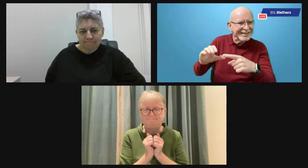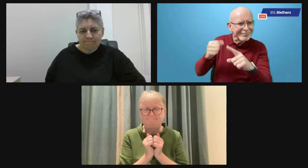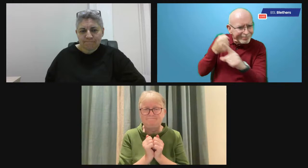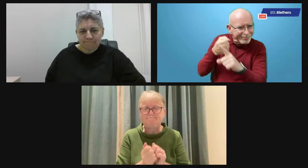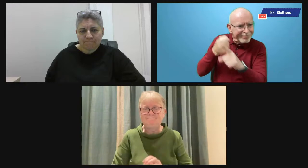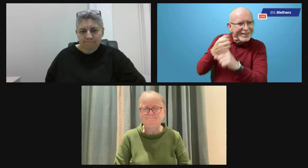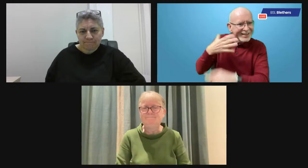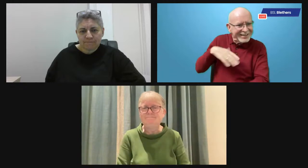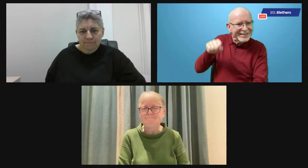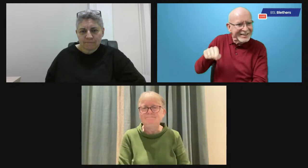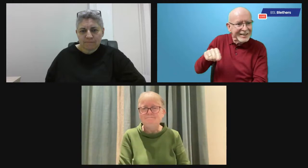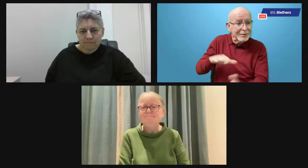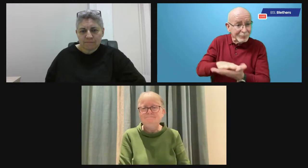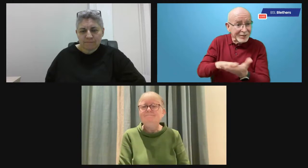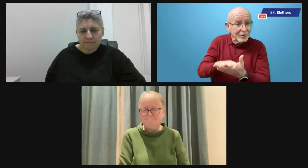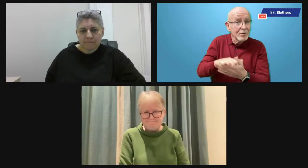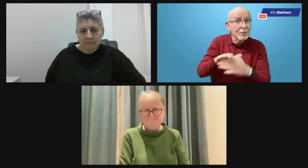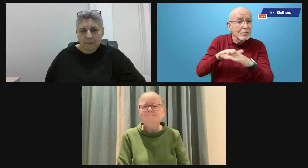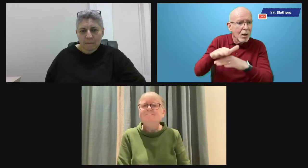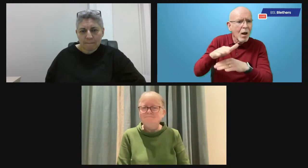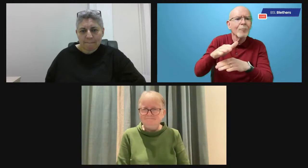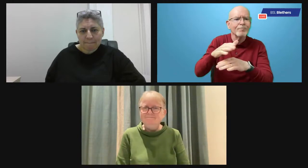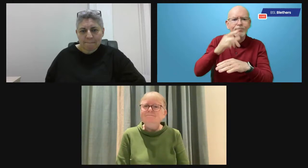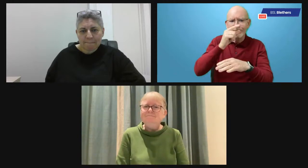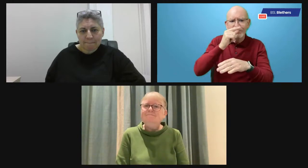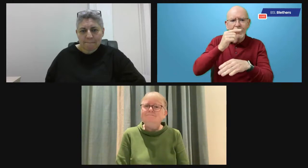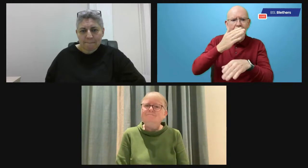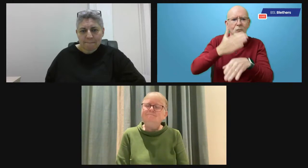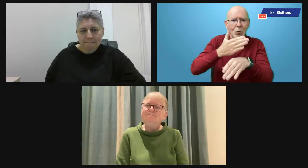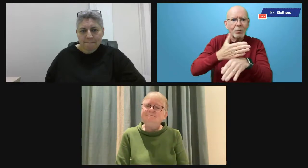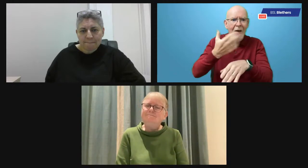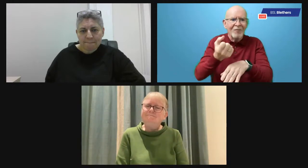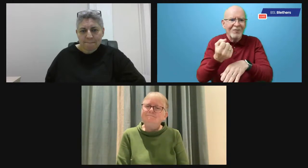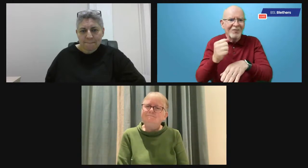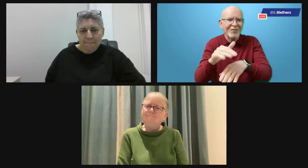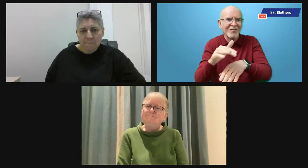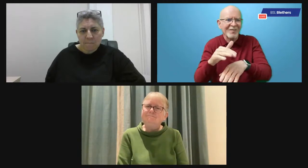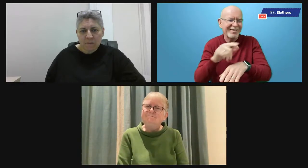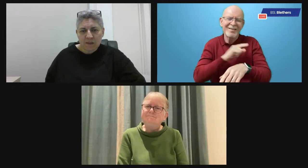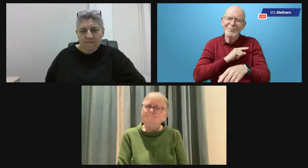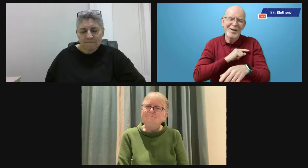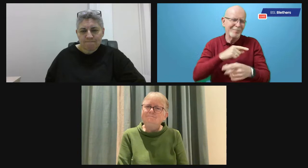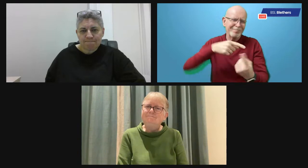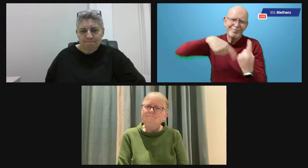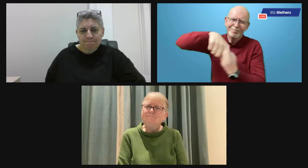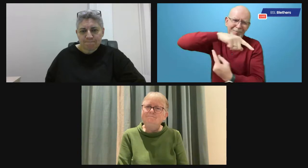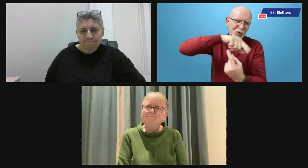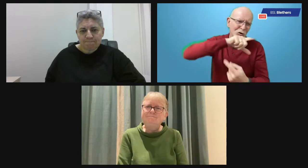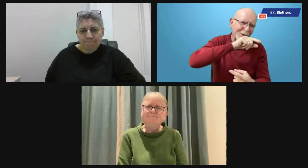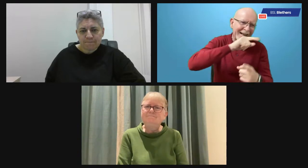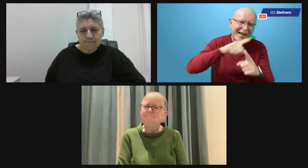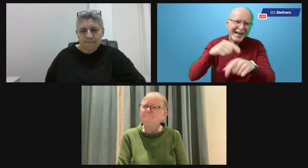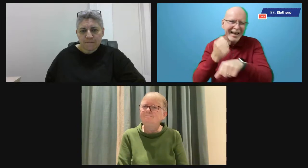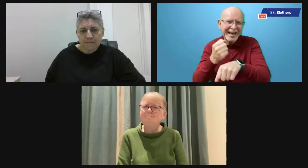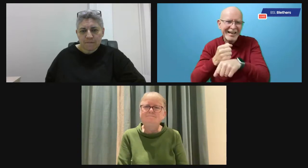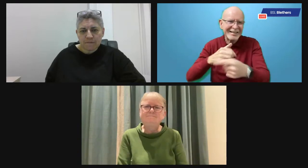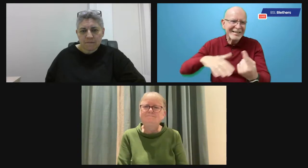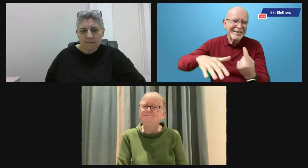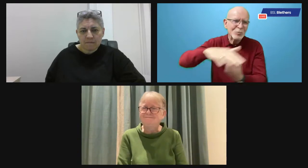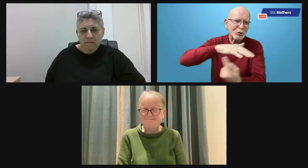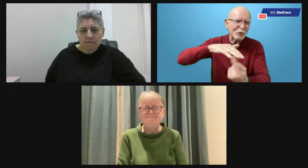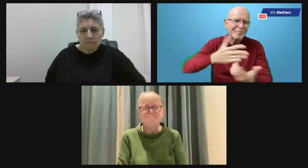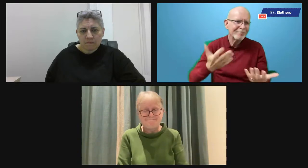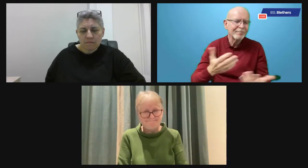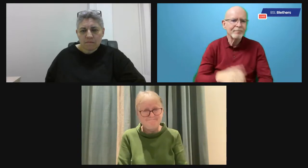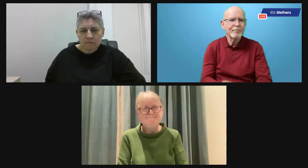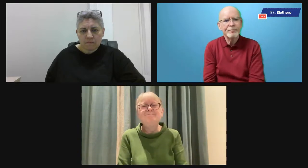we need the funding to make sure that we have the tutors of the future ready now and trained. And they need to have